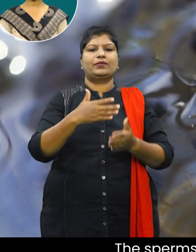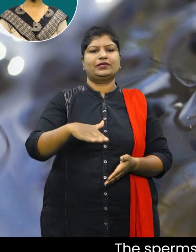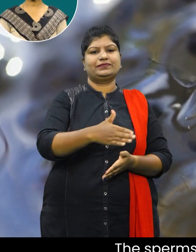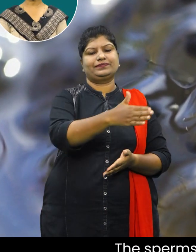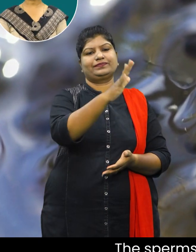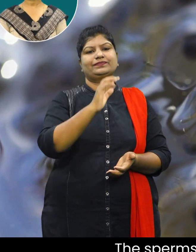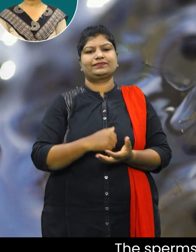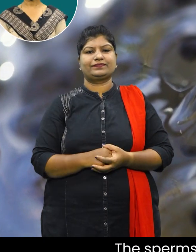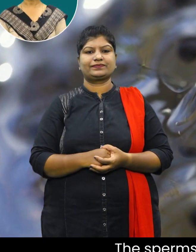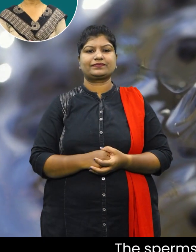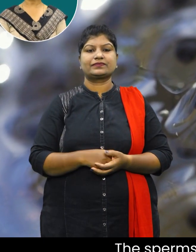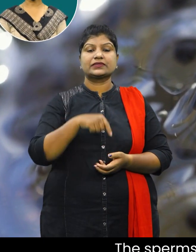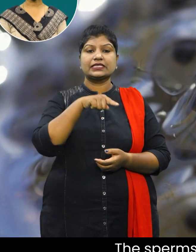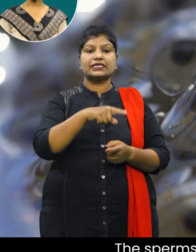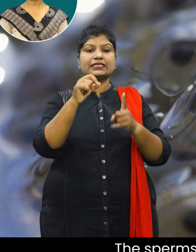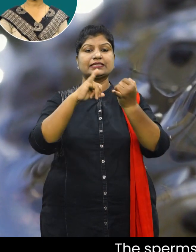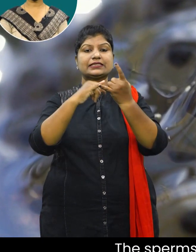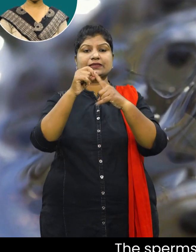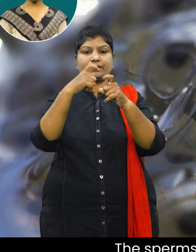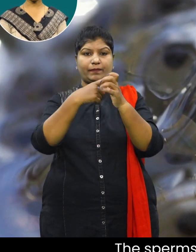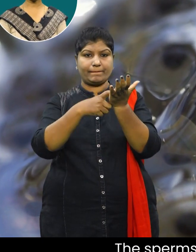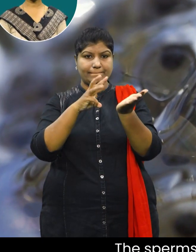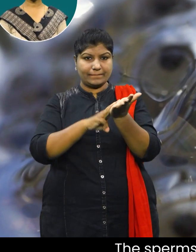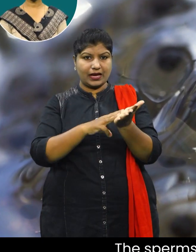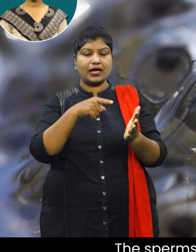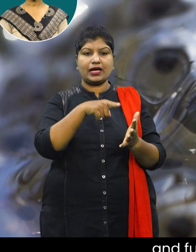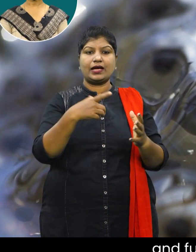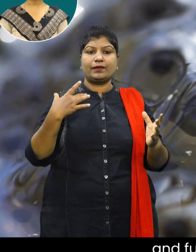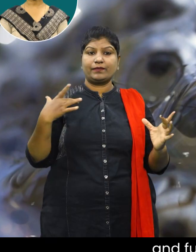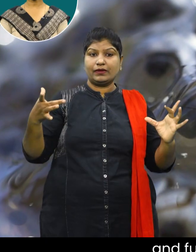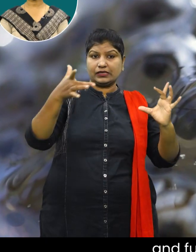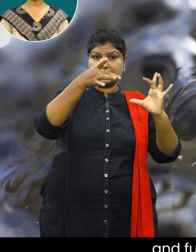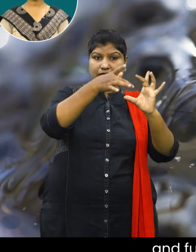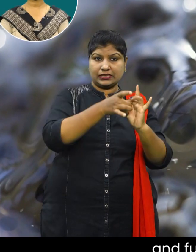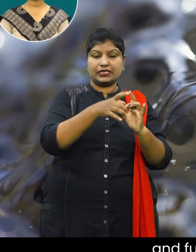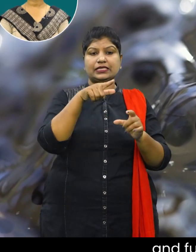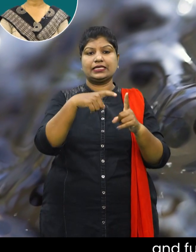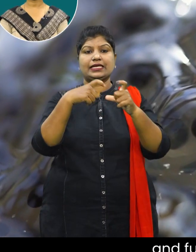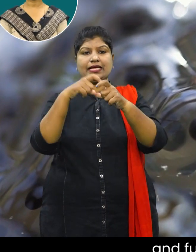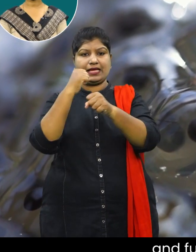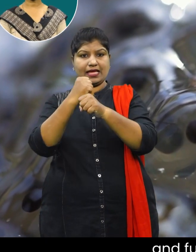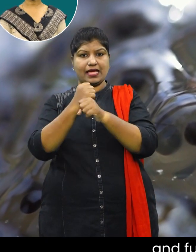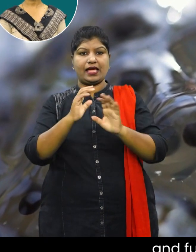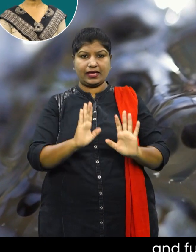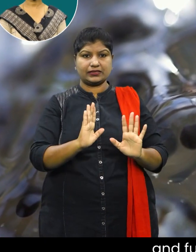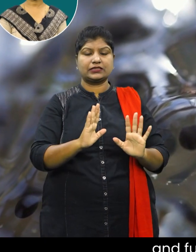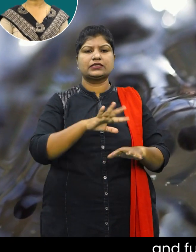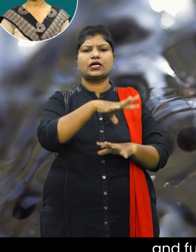The sperms come in contact with the eggs and fuse, resulting